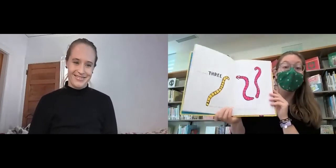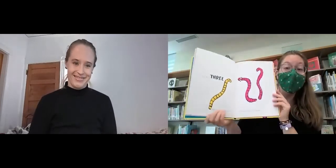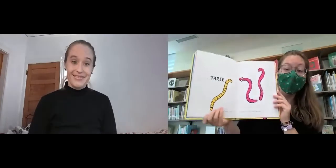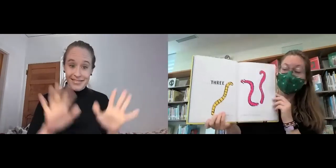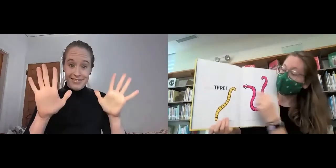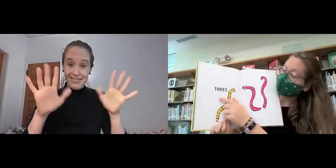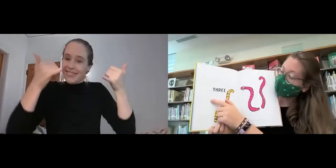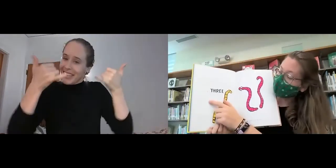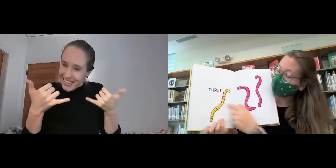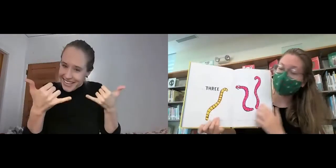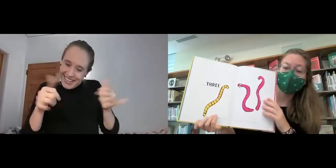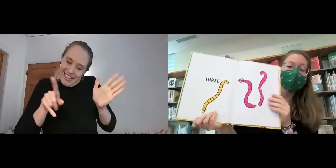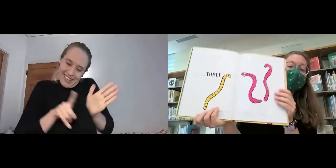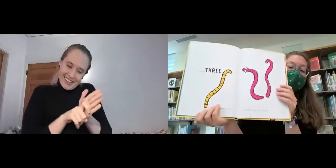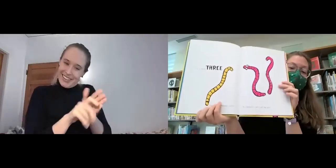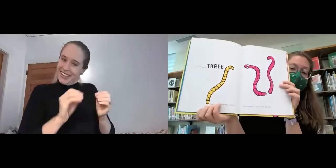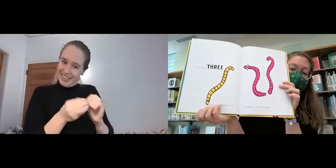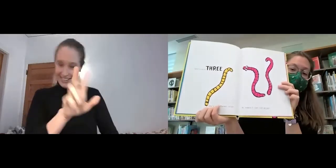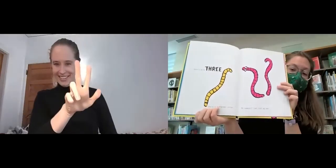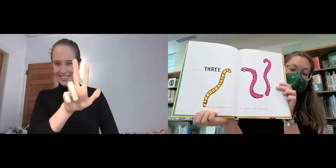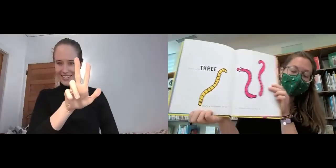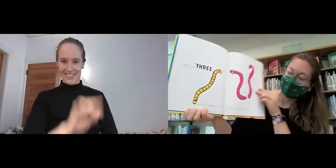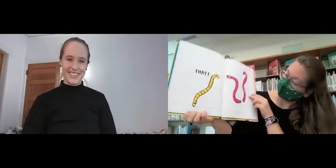And now here's worm number 3.